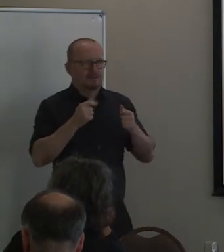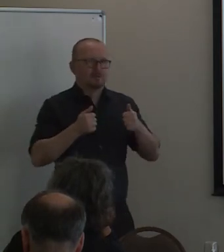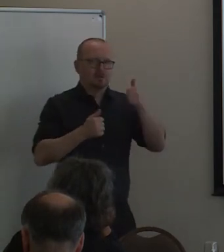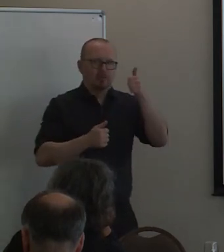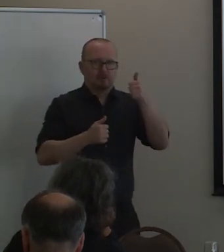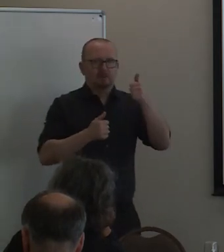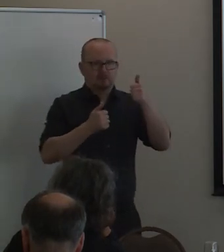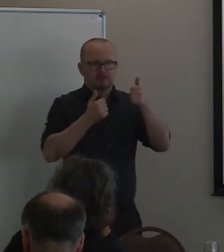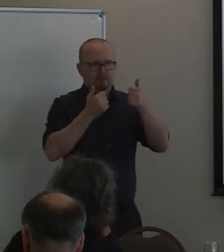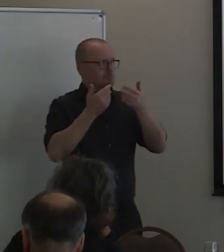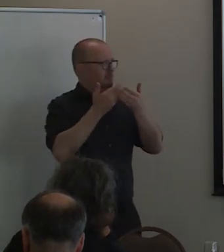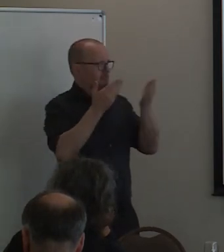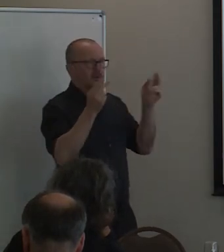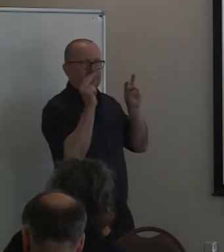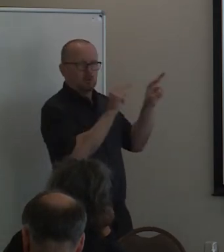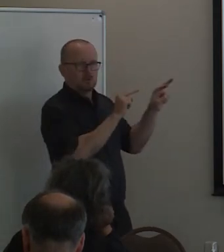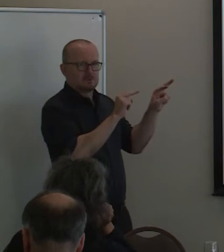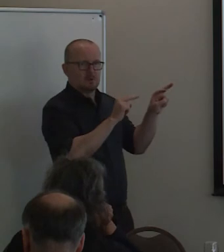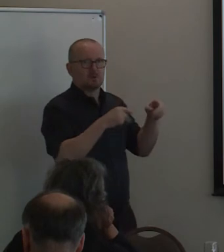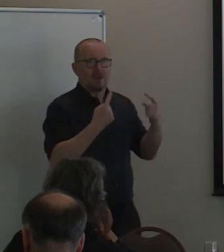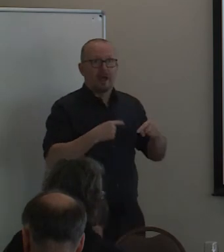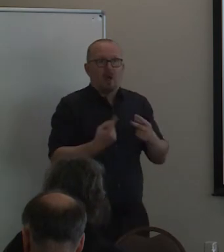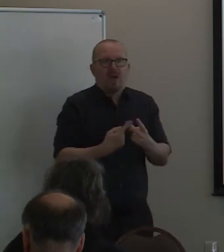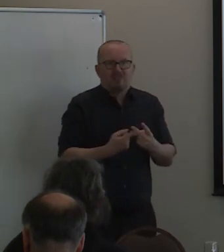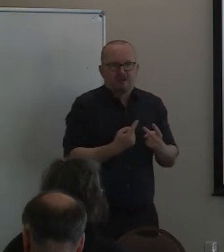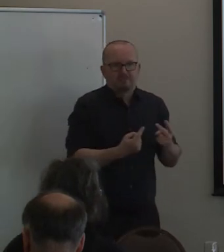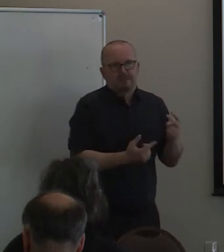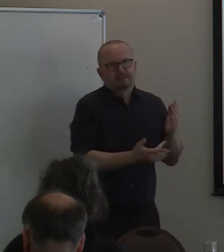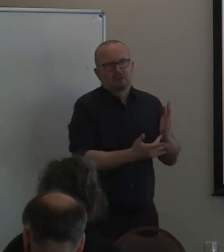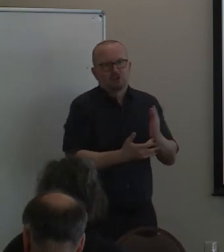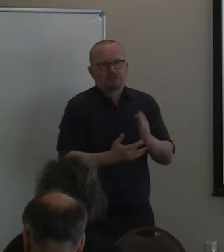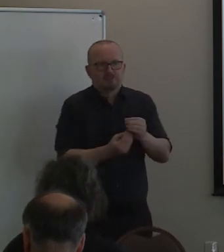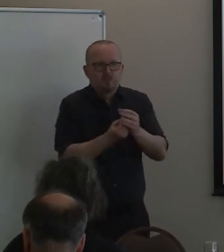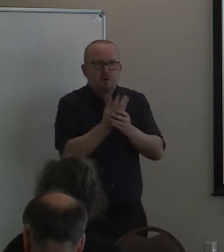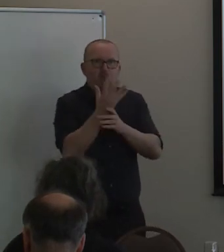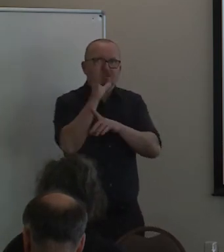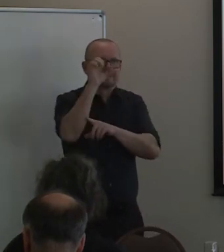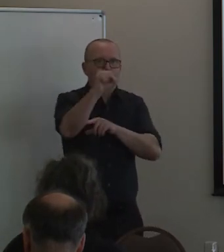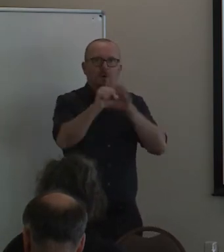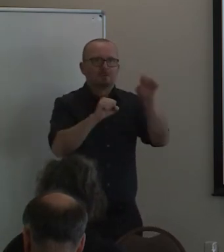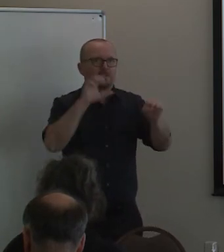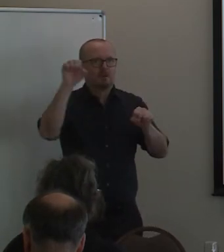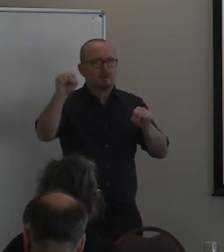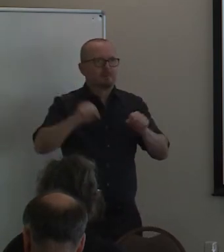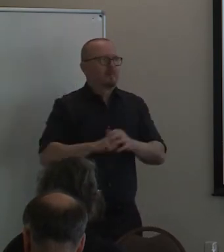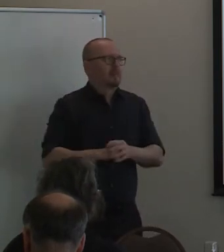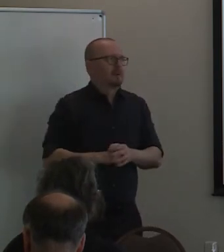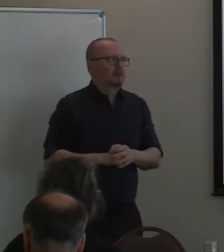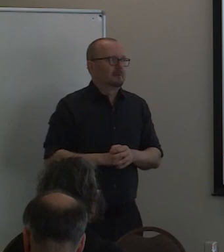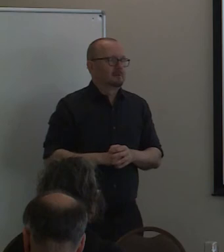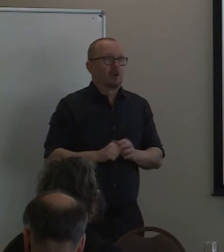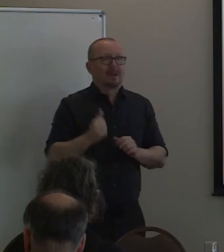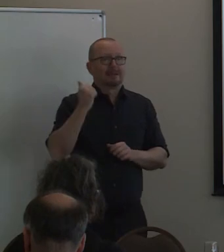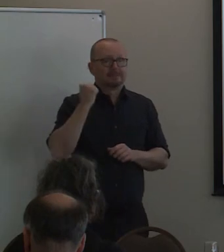come through? And I think we saw a really beautiful example of this kind of mahi yesterday, working with cosmological